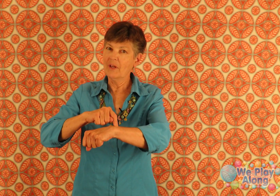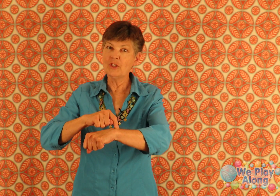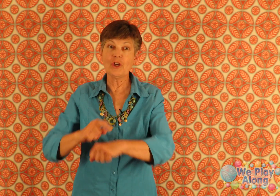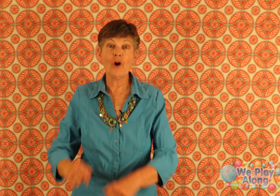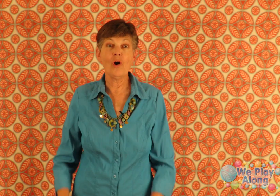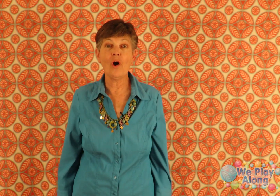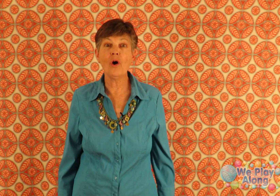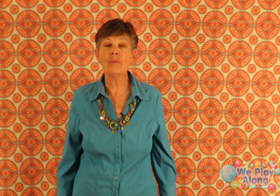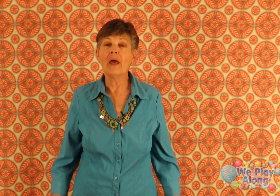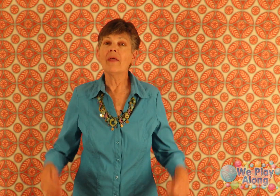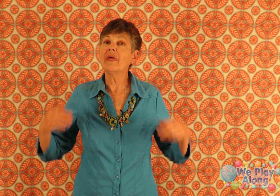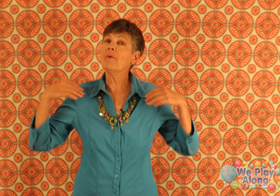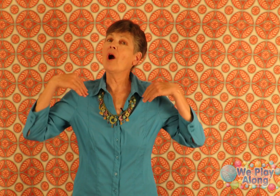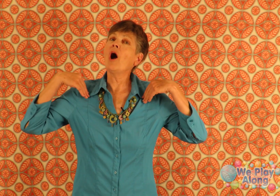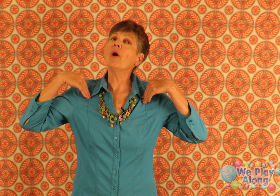to go home, they were all